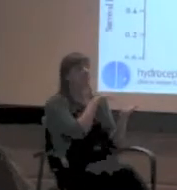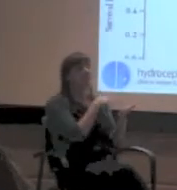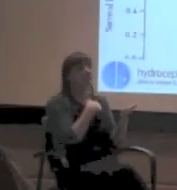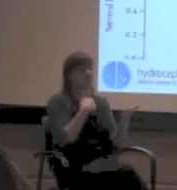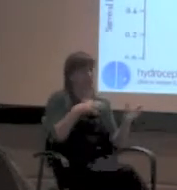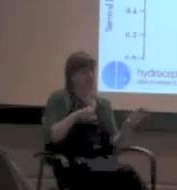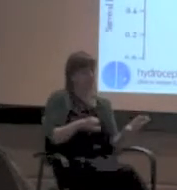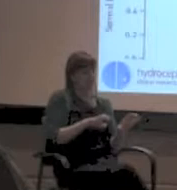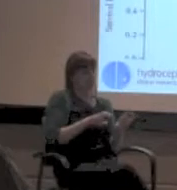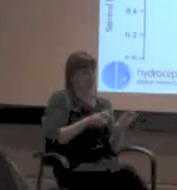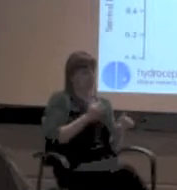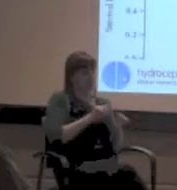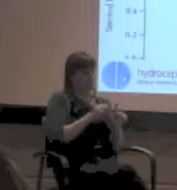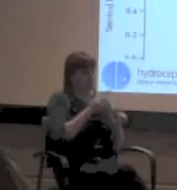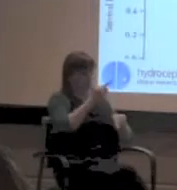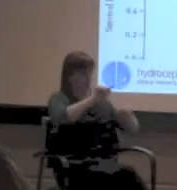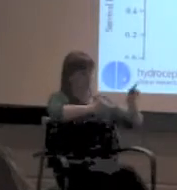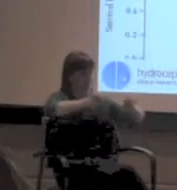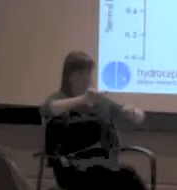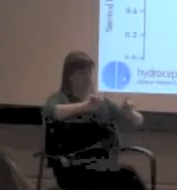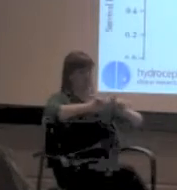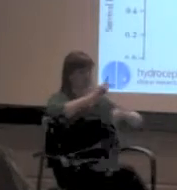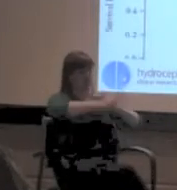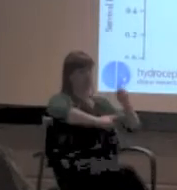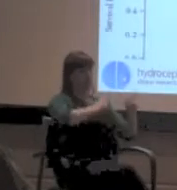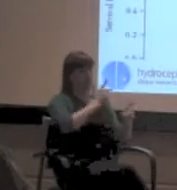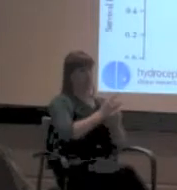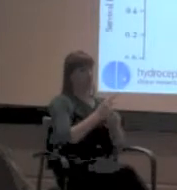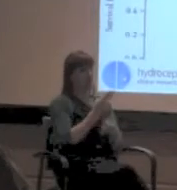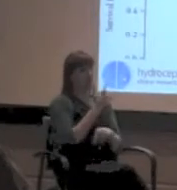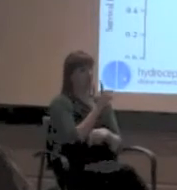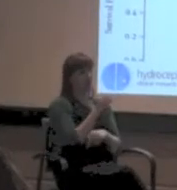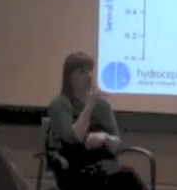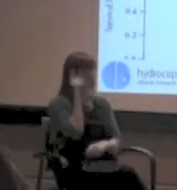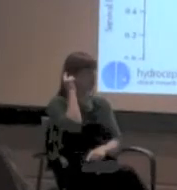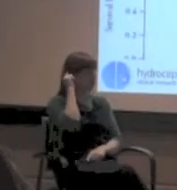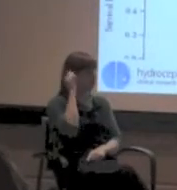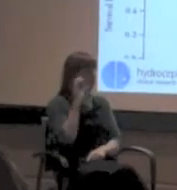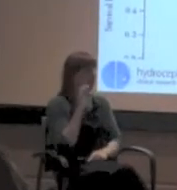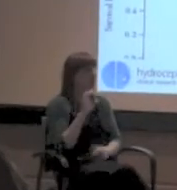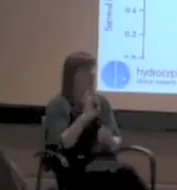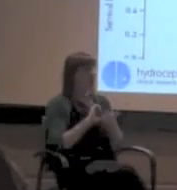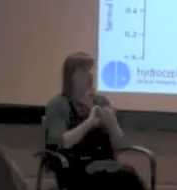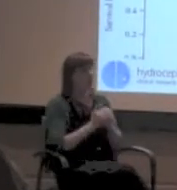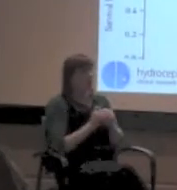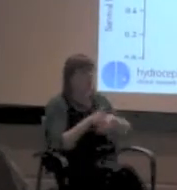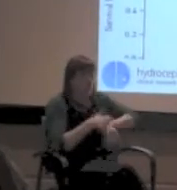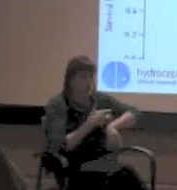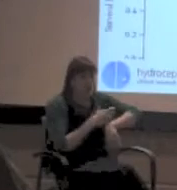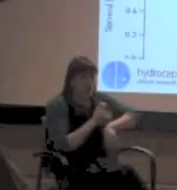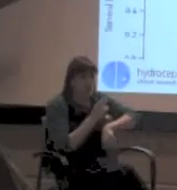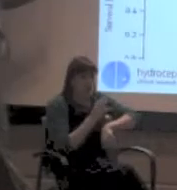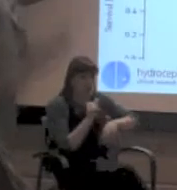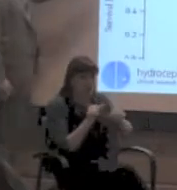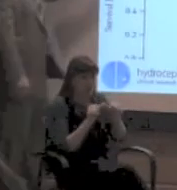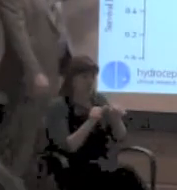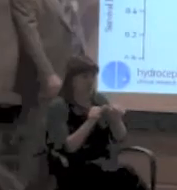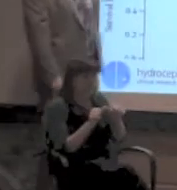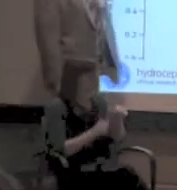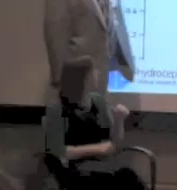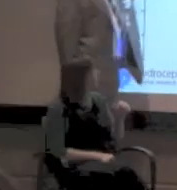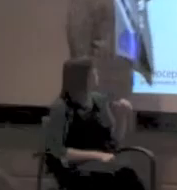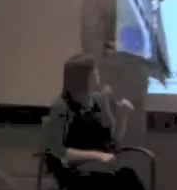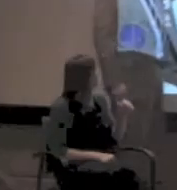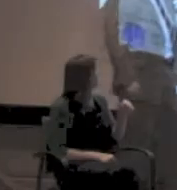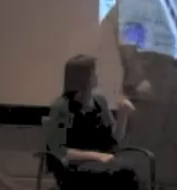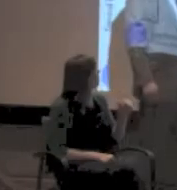did, but looking at all the different types of hydrocephalus and how long your shunts last. So you want to be here. If your